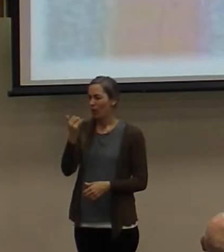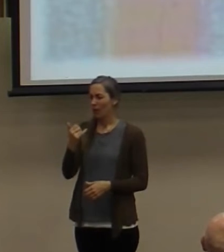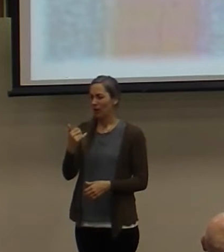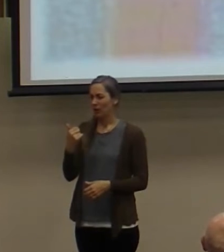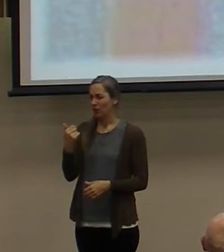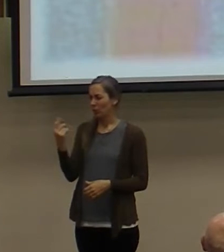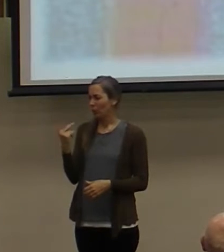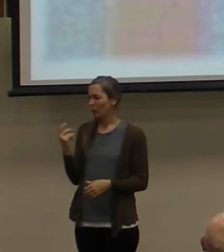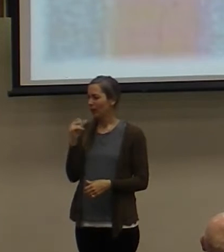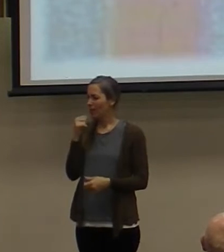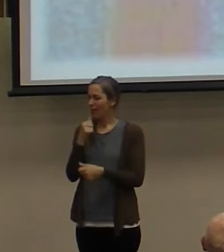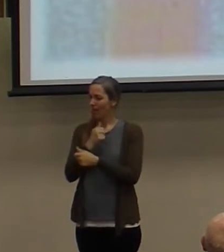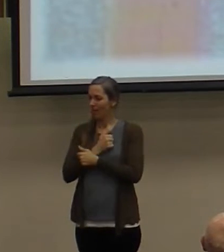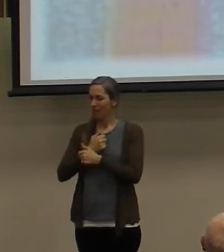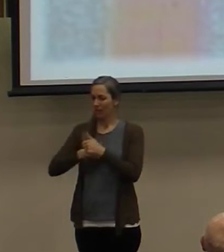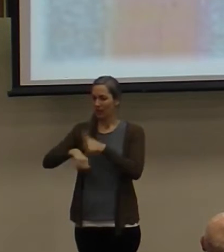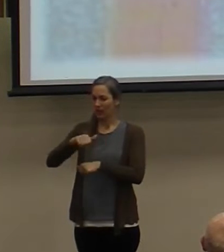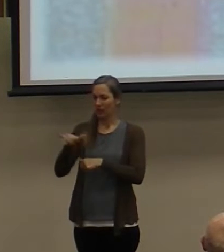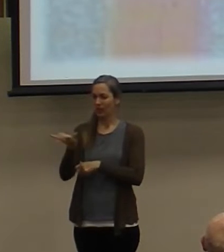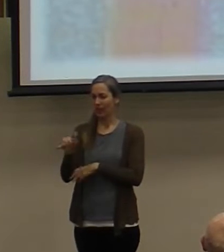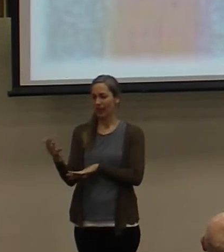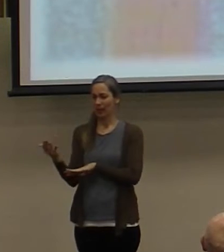why don't we love each other like we used to?